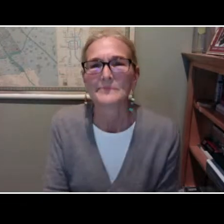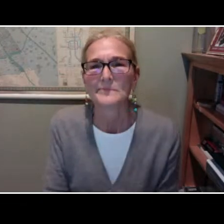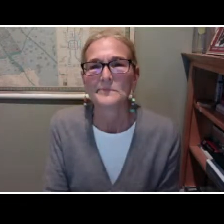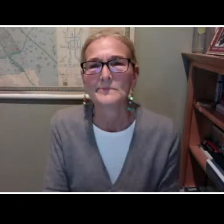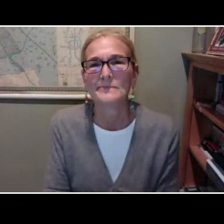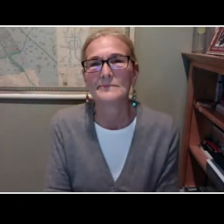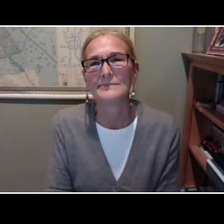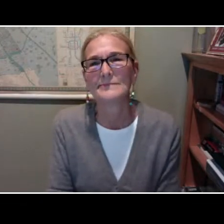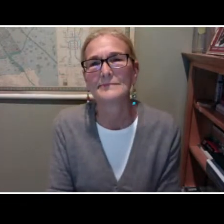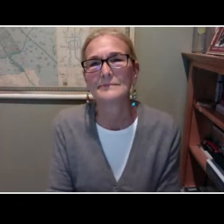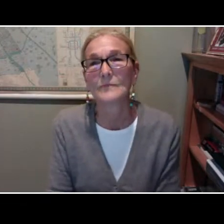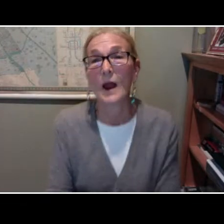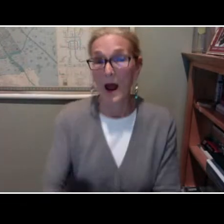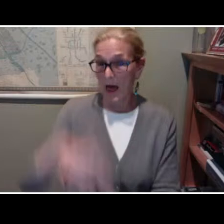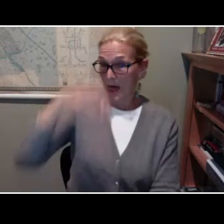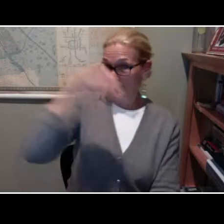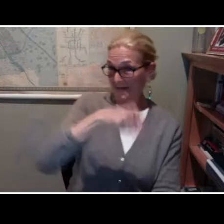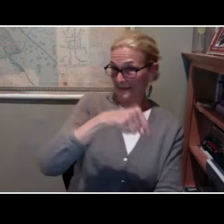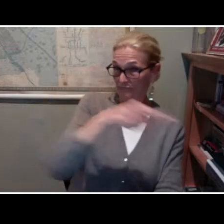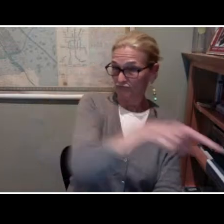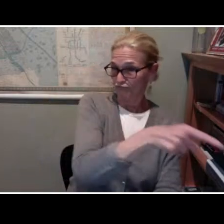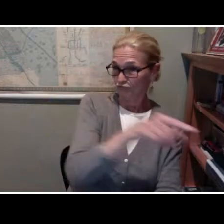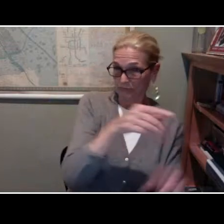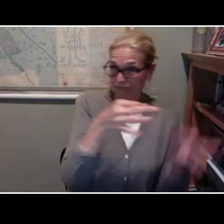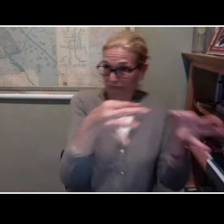such a great message.